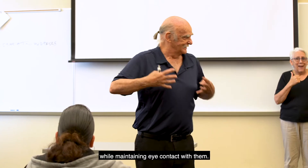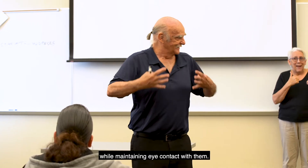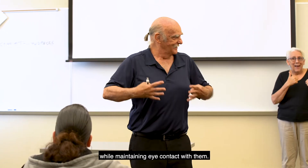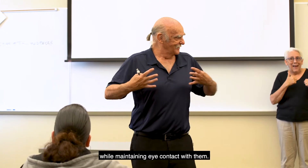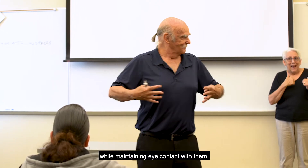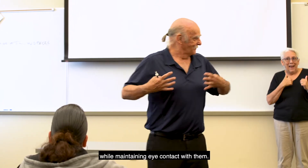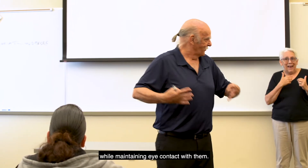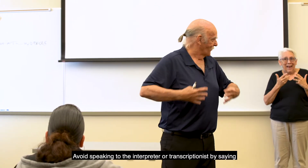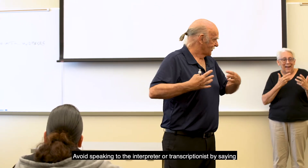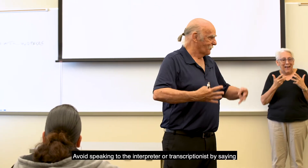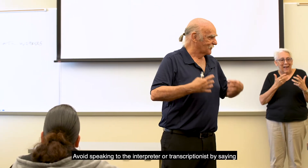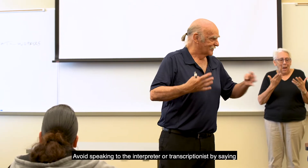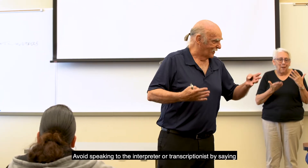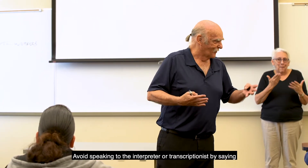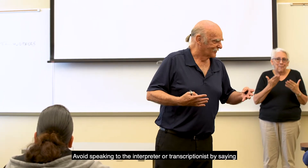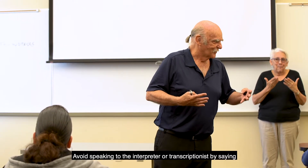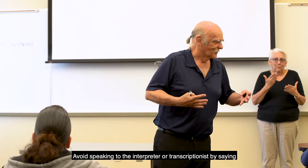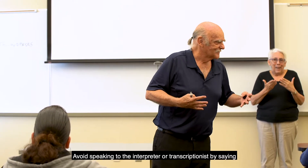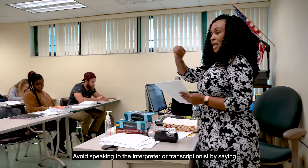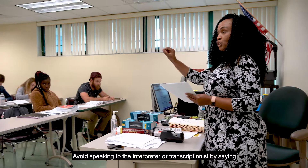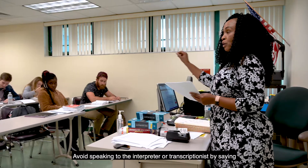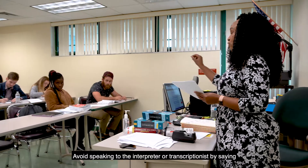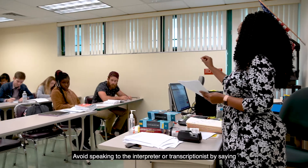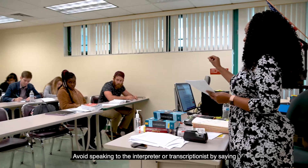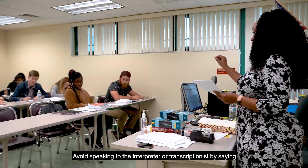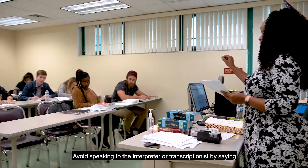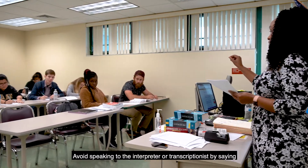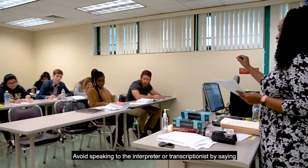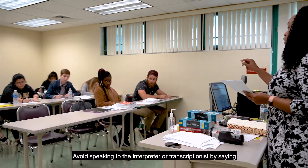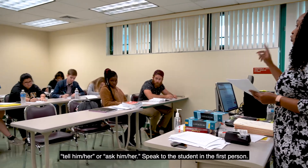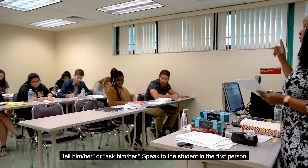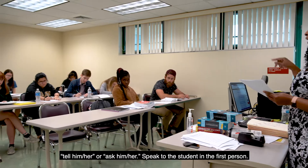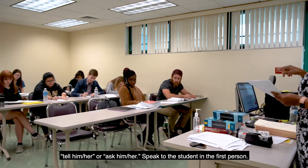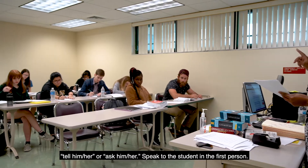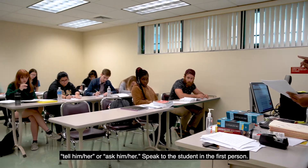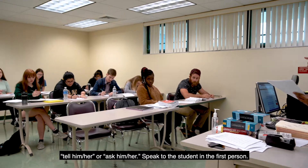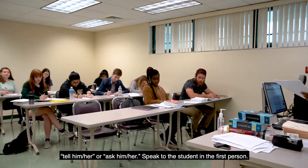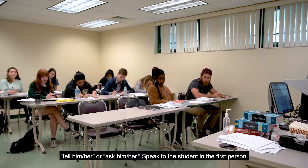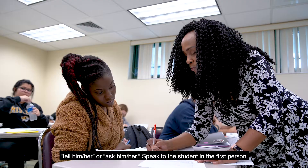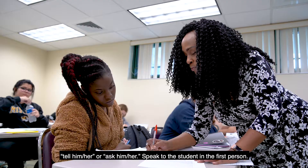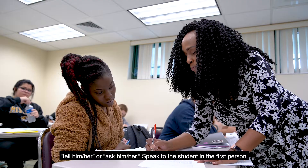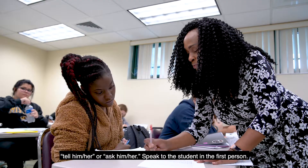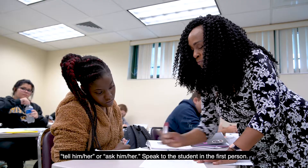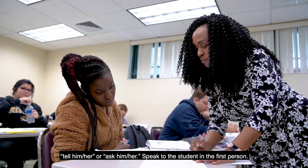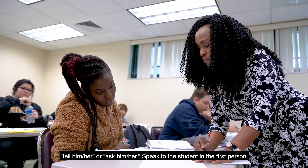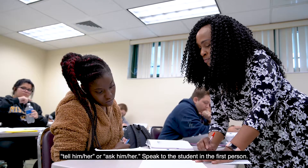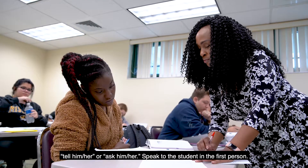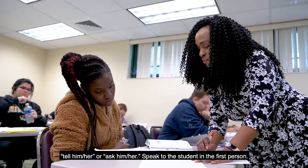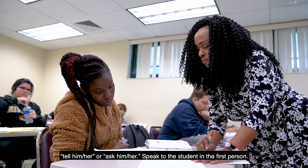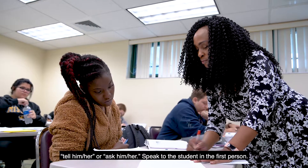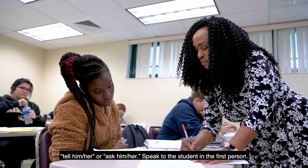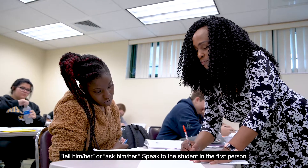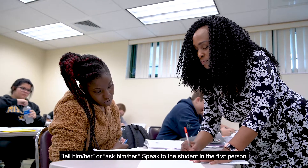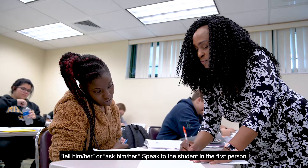eye contact with them. Avoid speaking to the interpreter or transcriptionist by saying "tell him her" or "ask him her." Speak